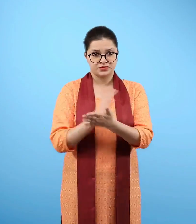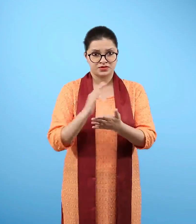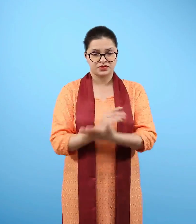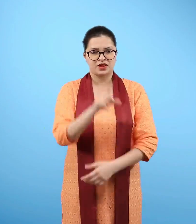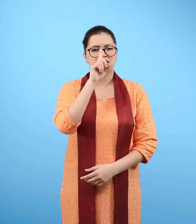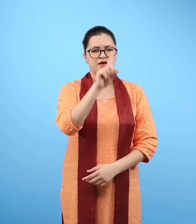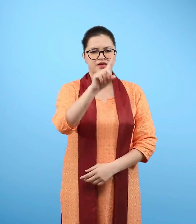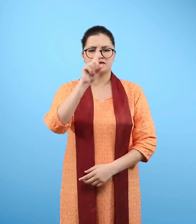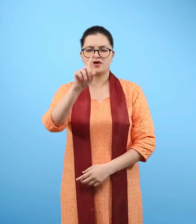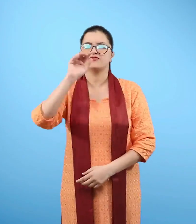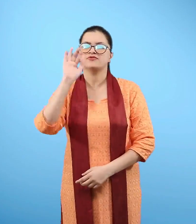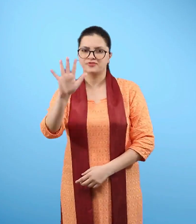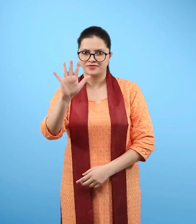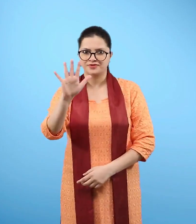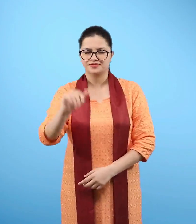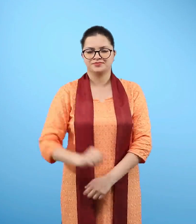Page 115.